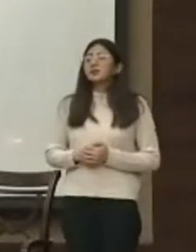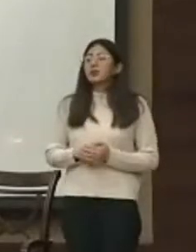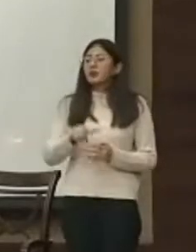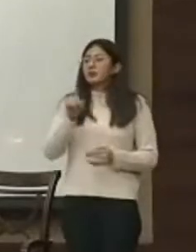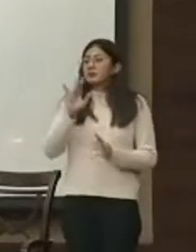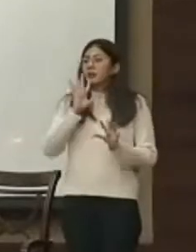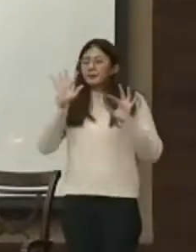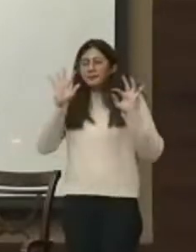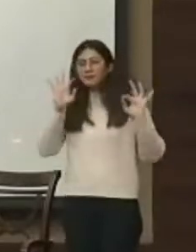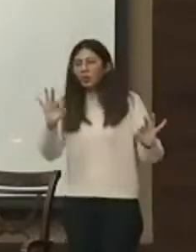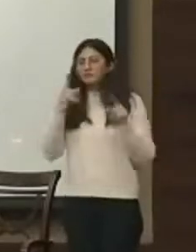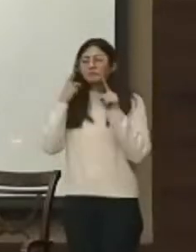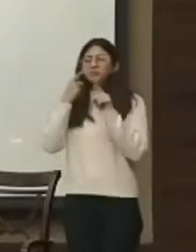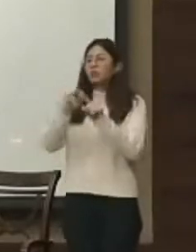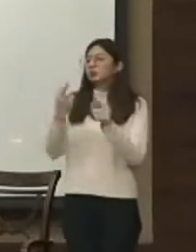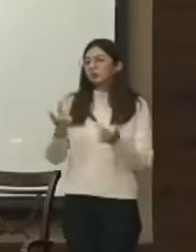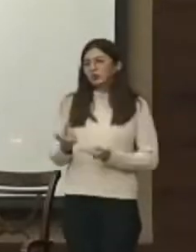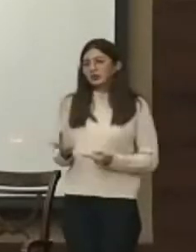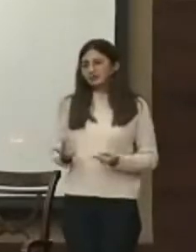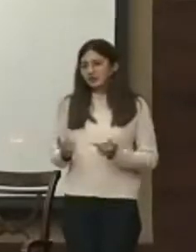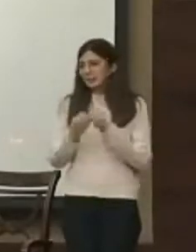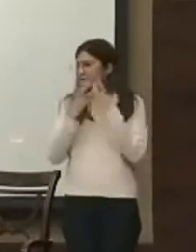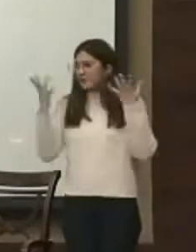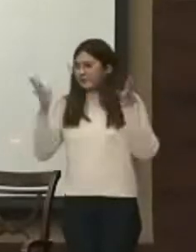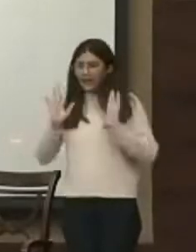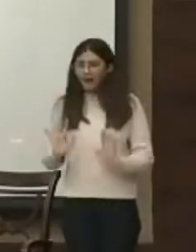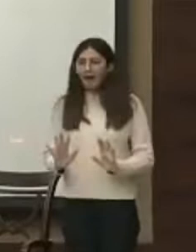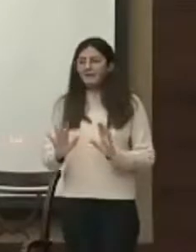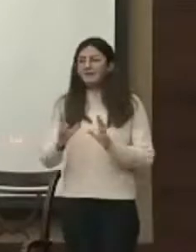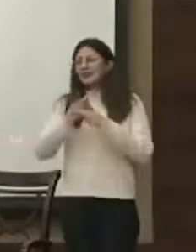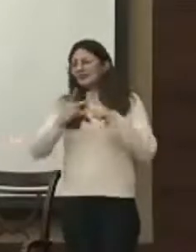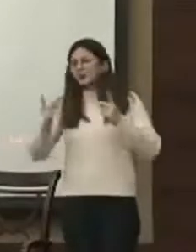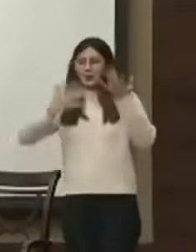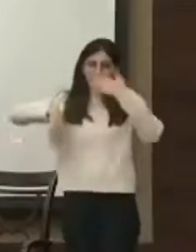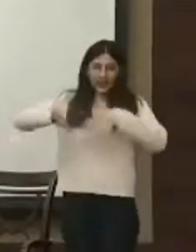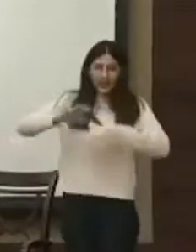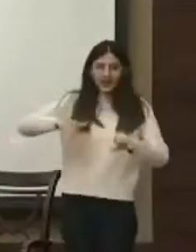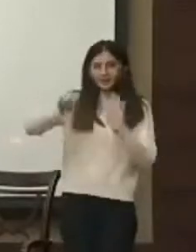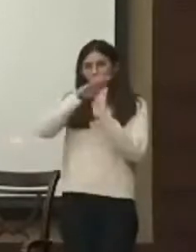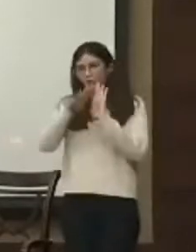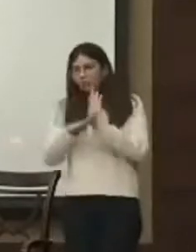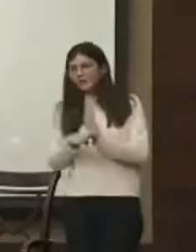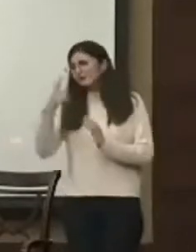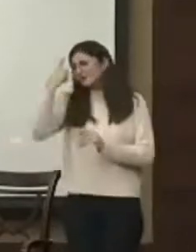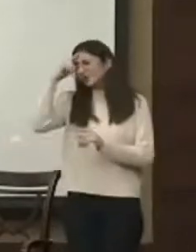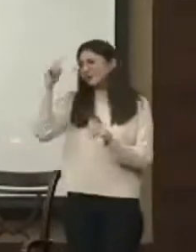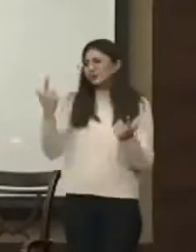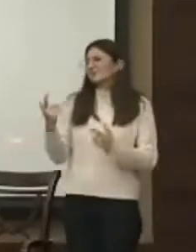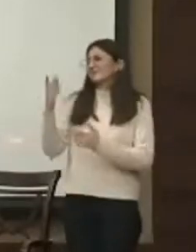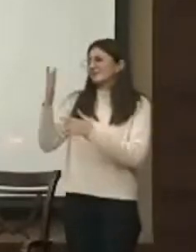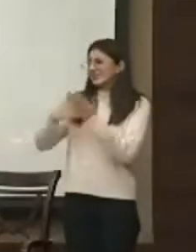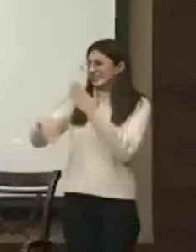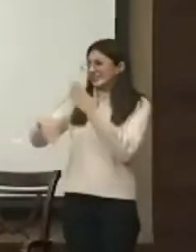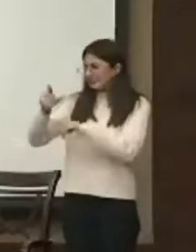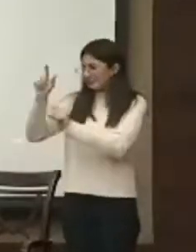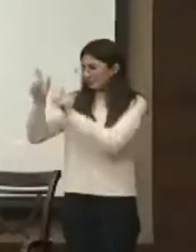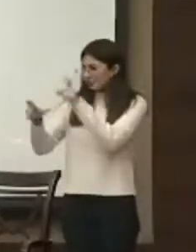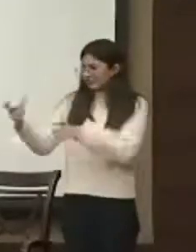fundamental point really is that, so there are a number of interventions for mainstreaming children with disabilities that have